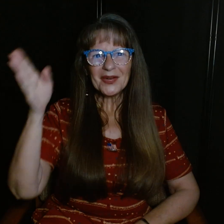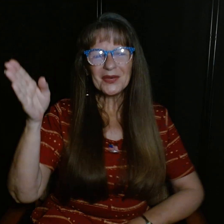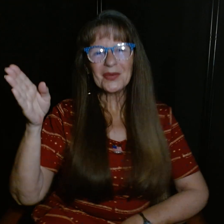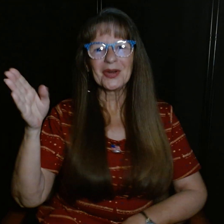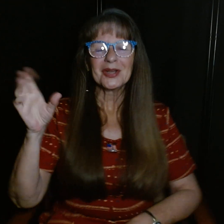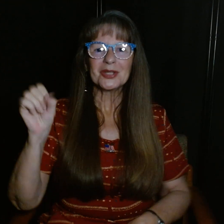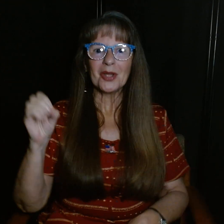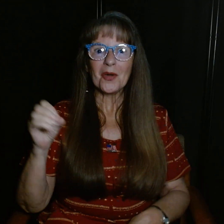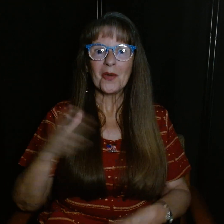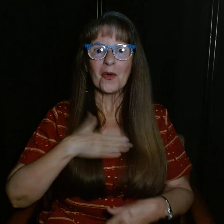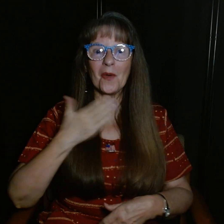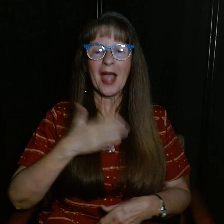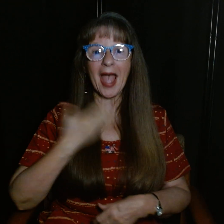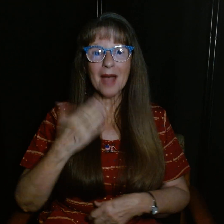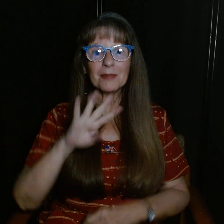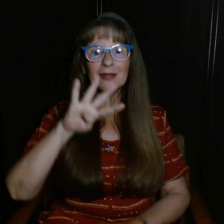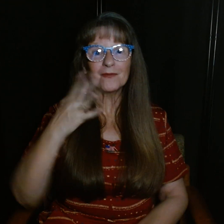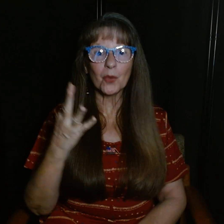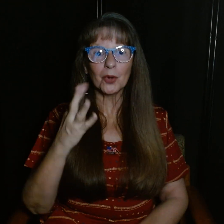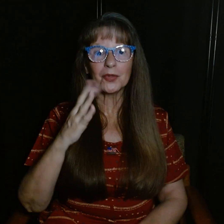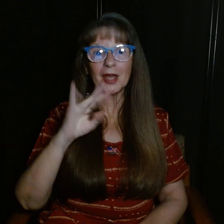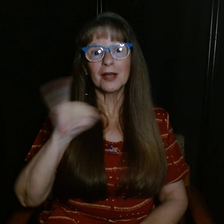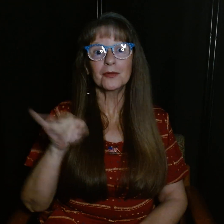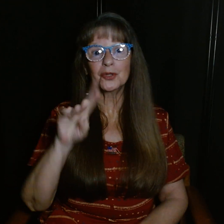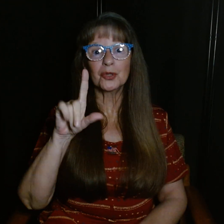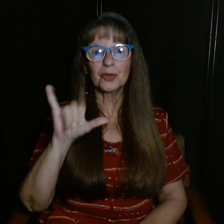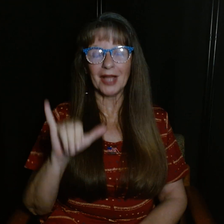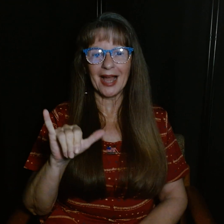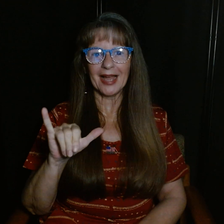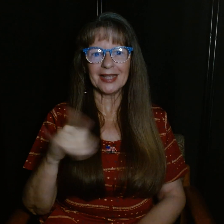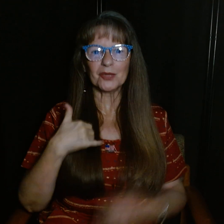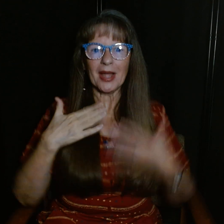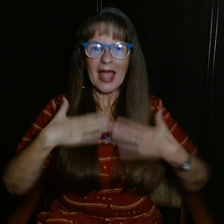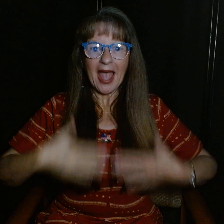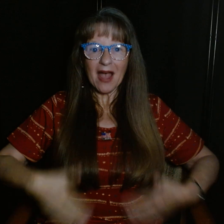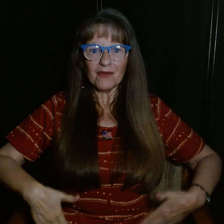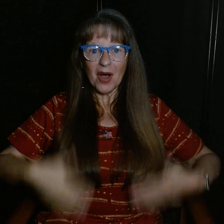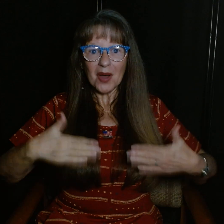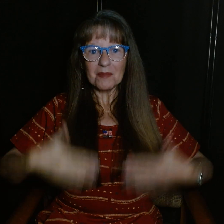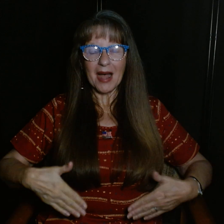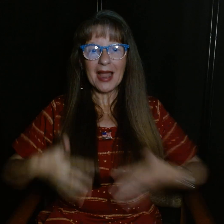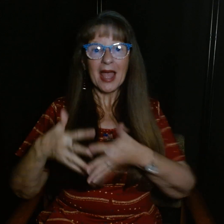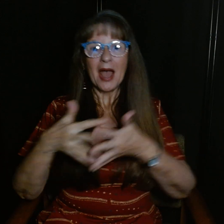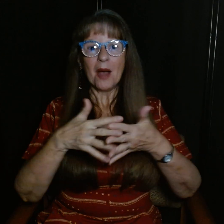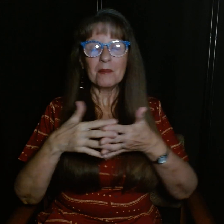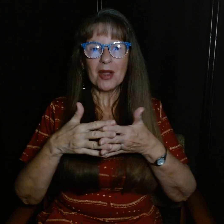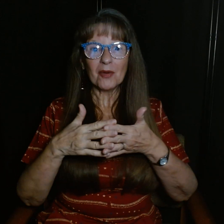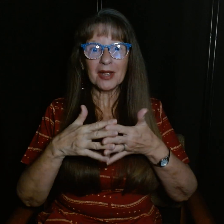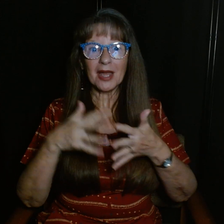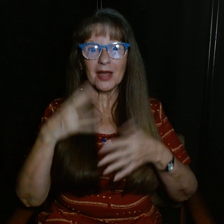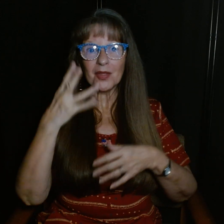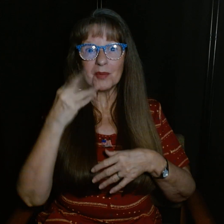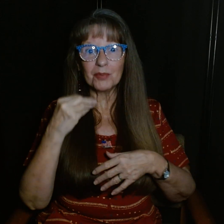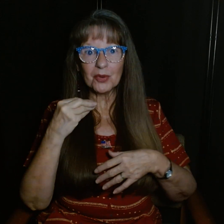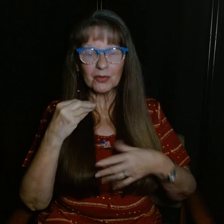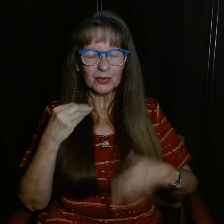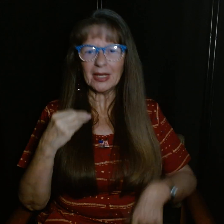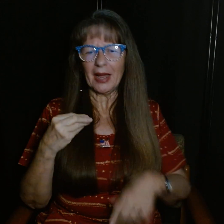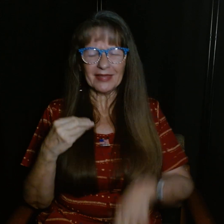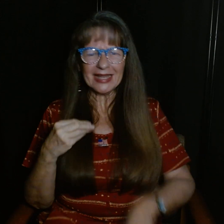Hello. So happy 4th of July. So I have on my America the Beautiful, I think it